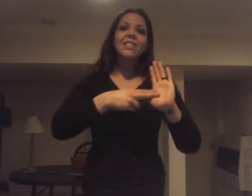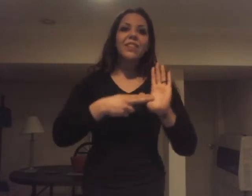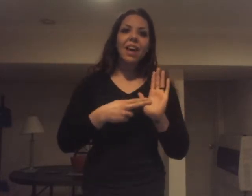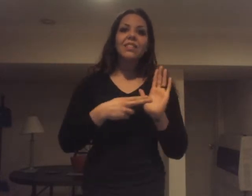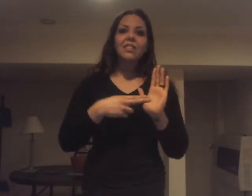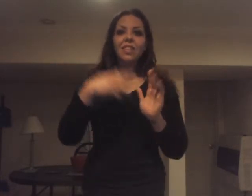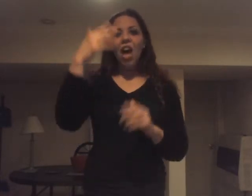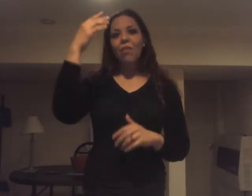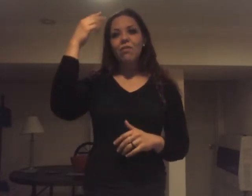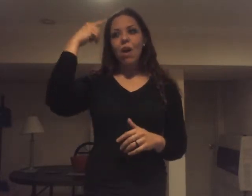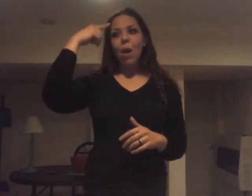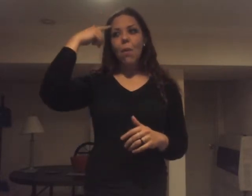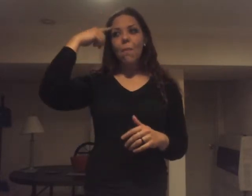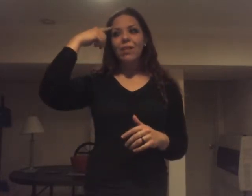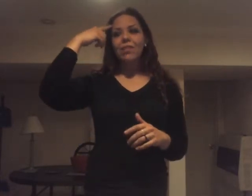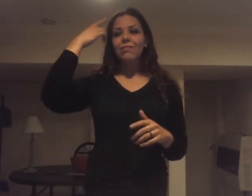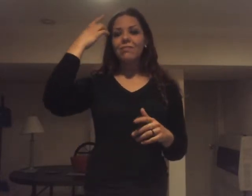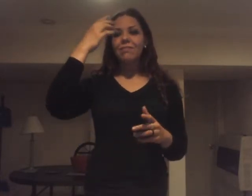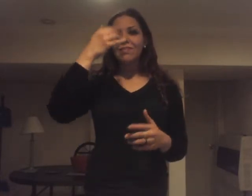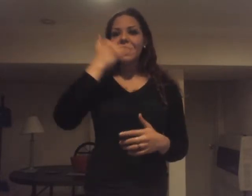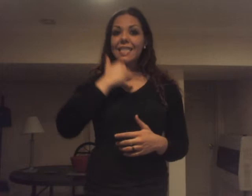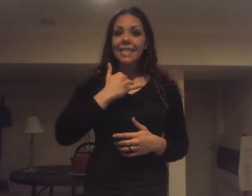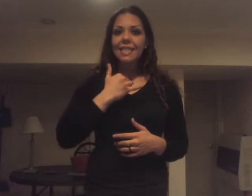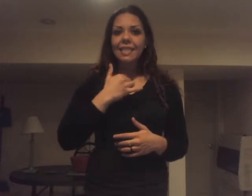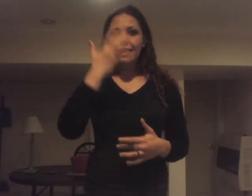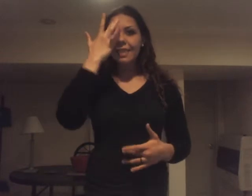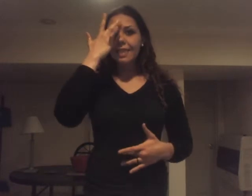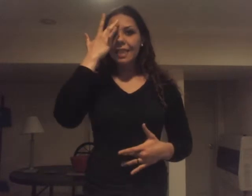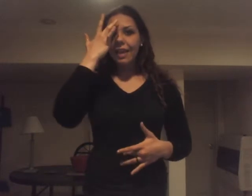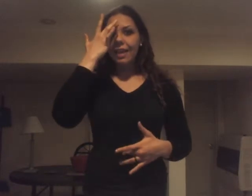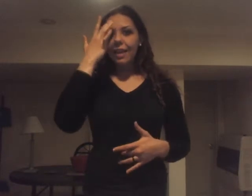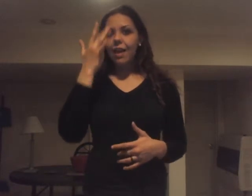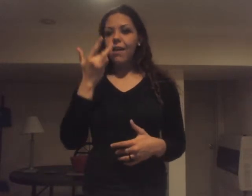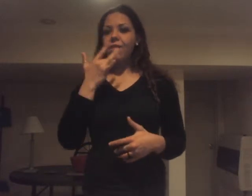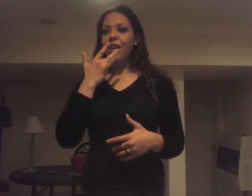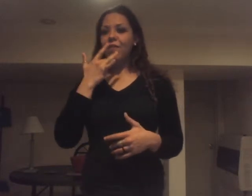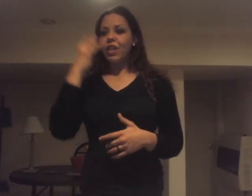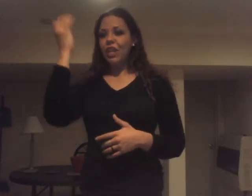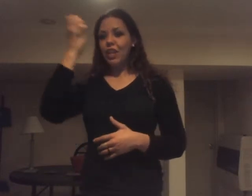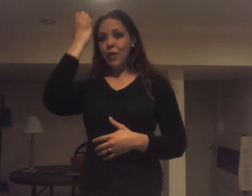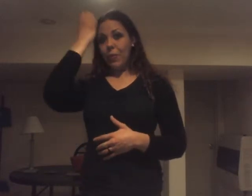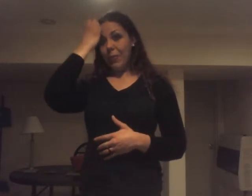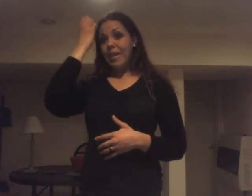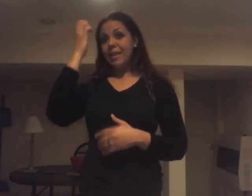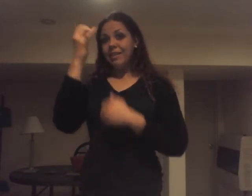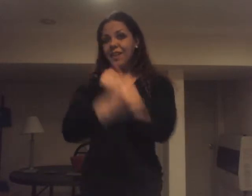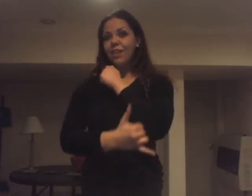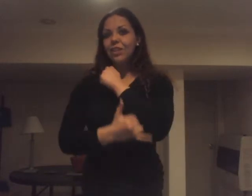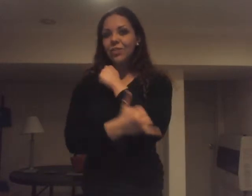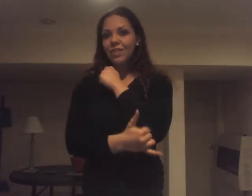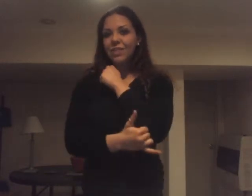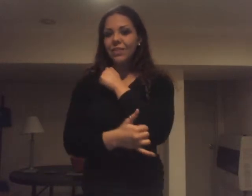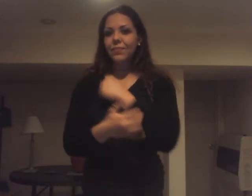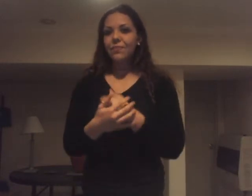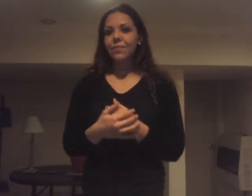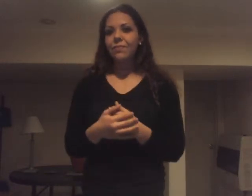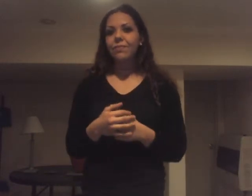diseases favored in European countries. International classification of disorders, I